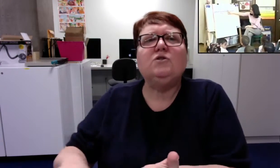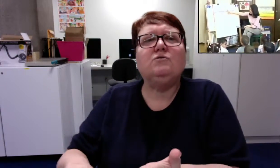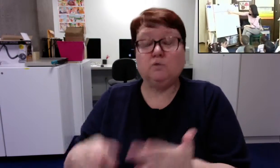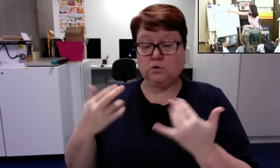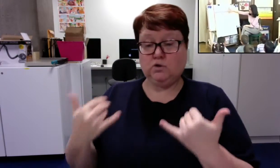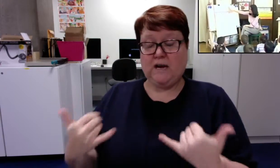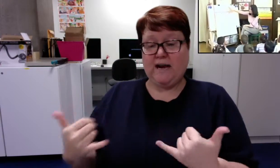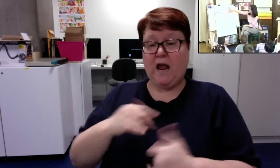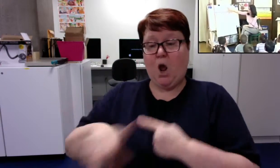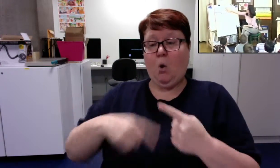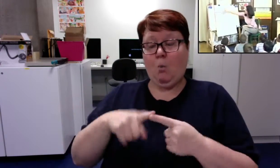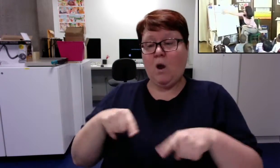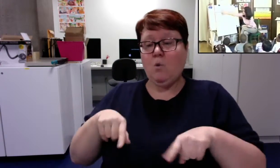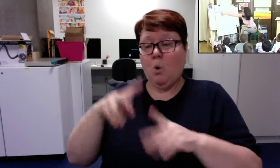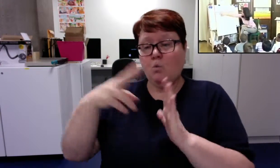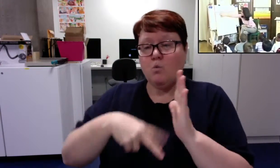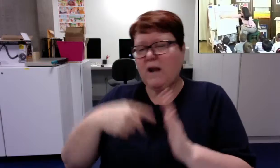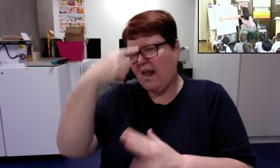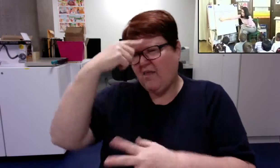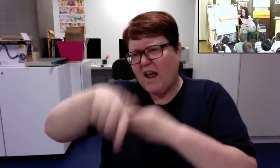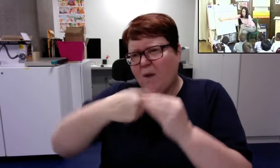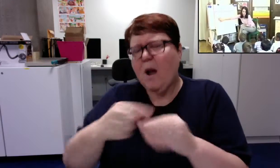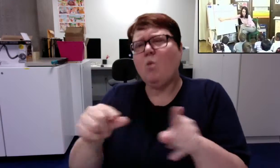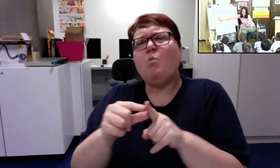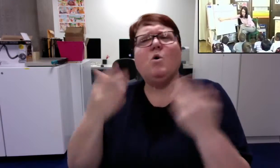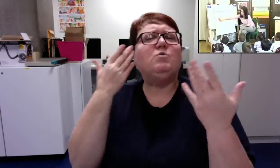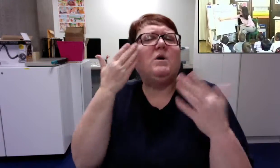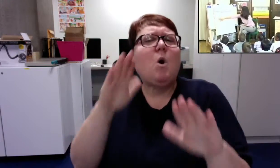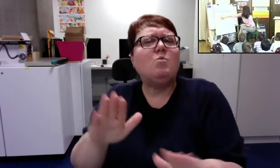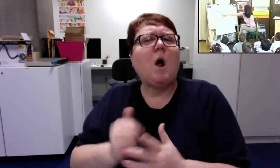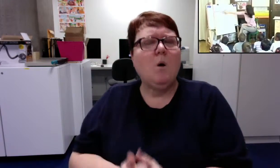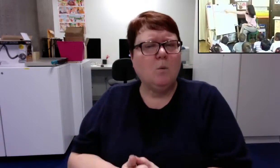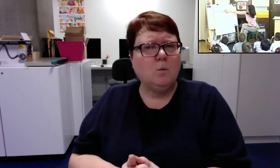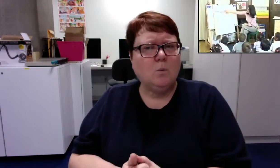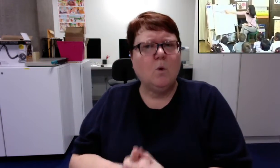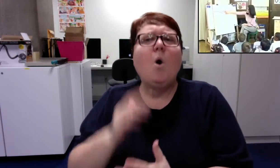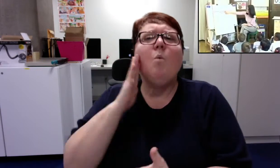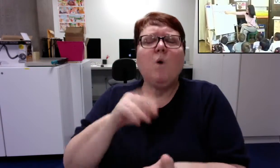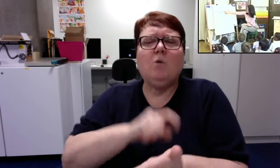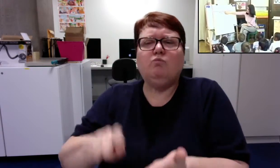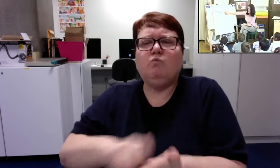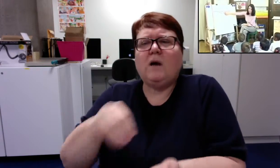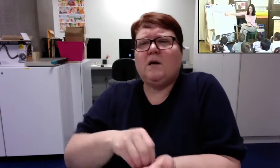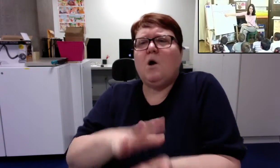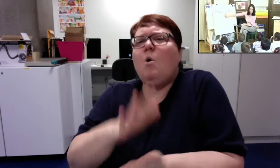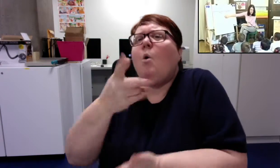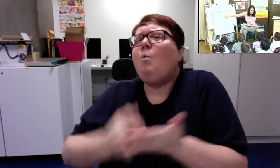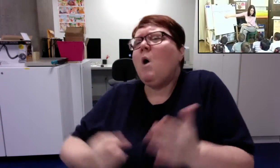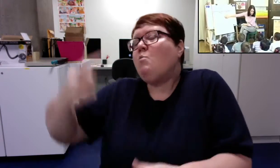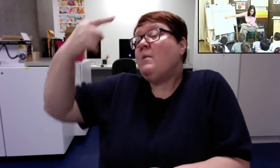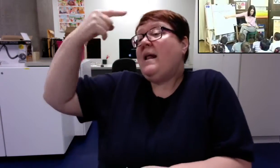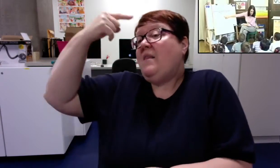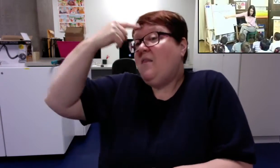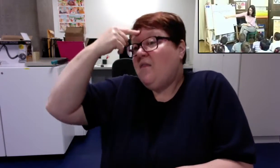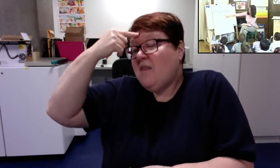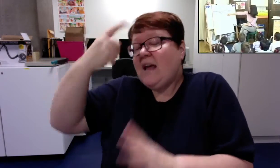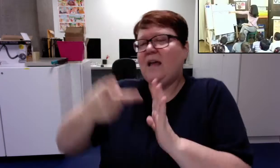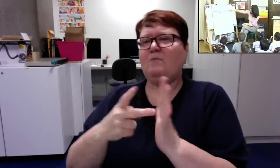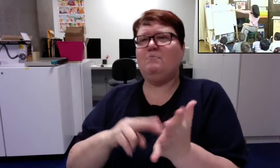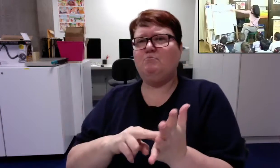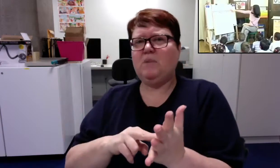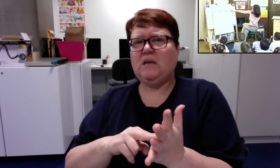Okay, so today when we're reading, we're going to think about the words that we don't know. We're going to write down what we think it